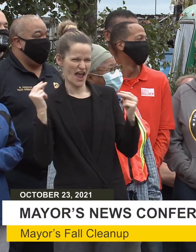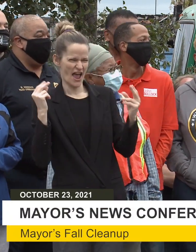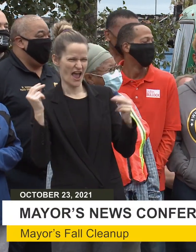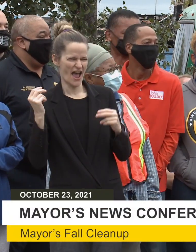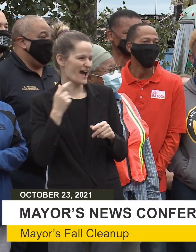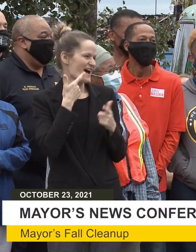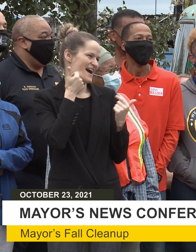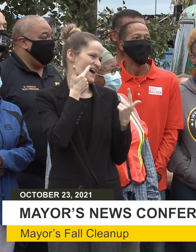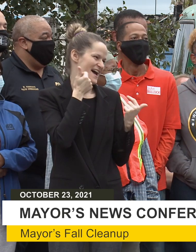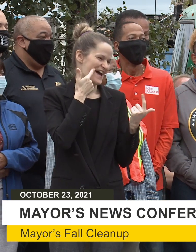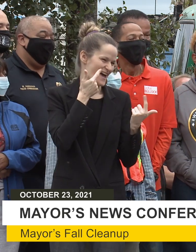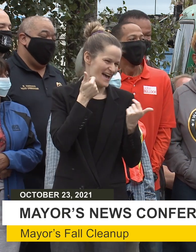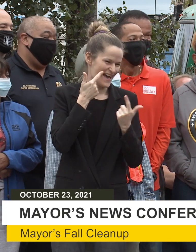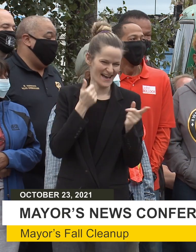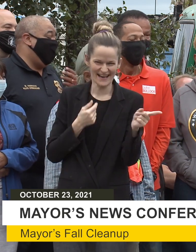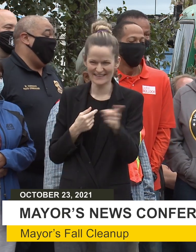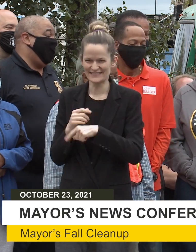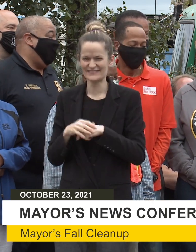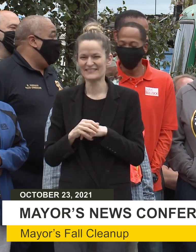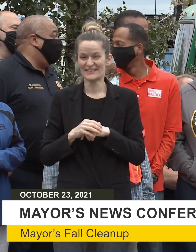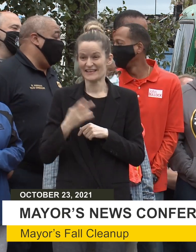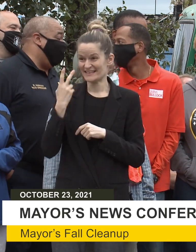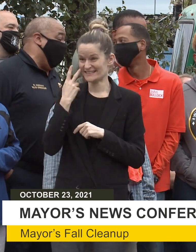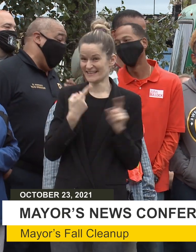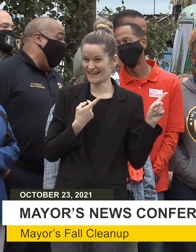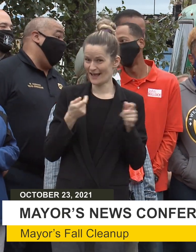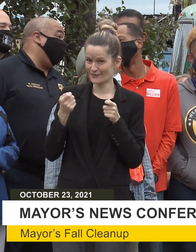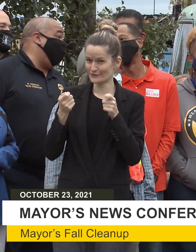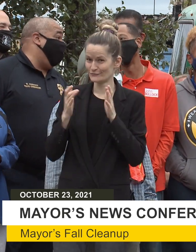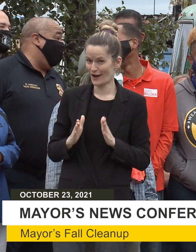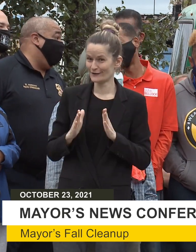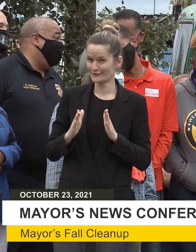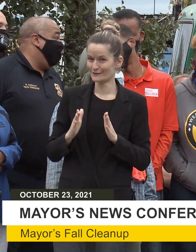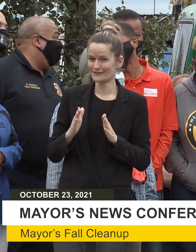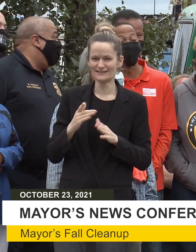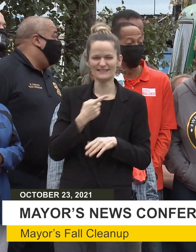now the director has made a fatal mistake.